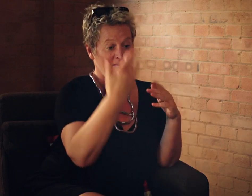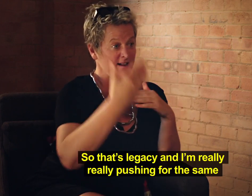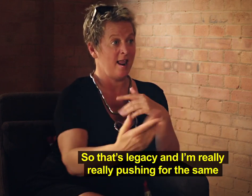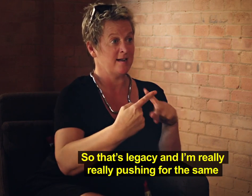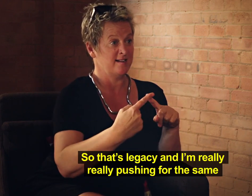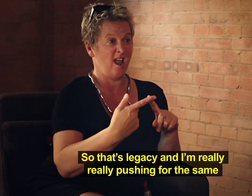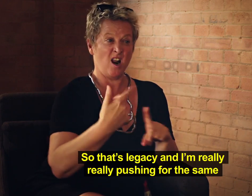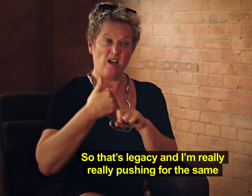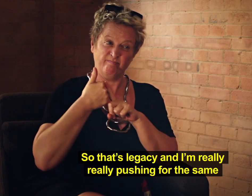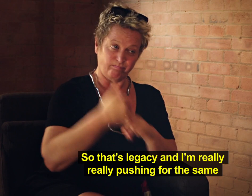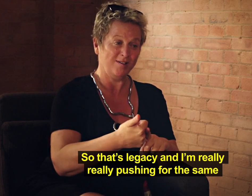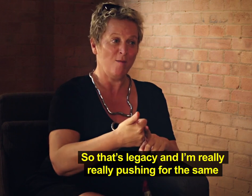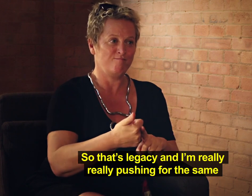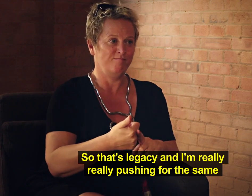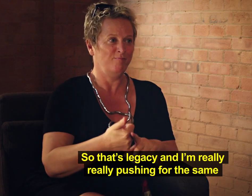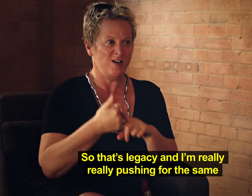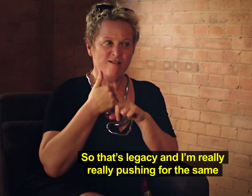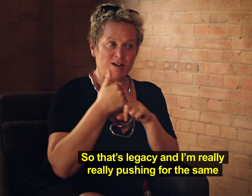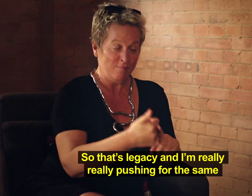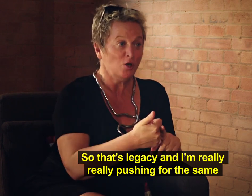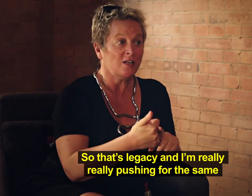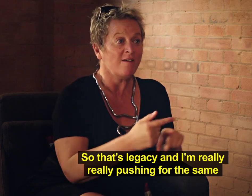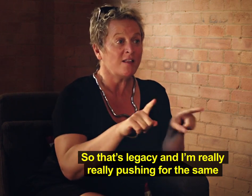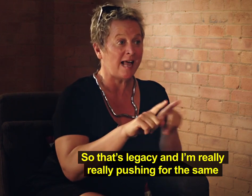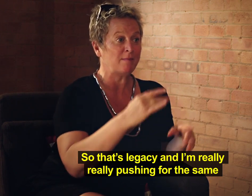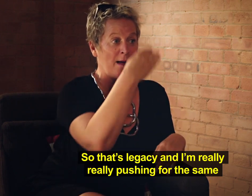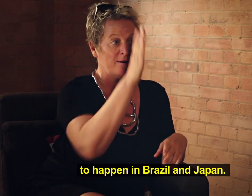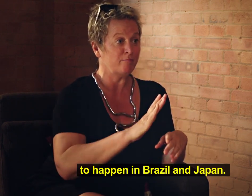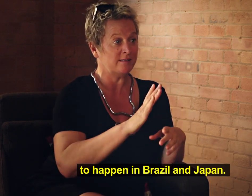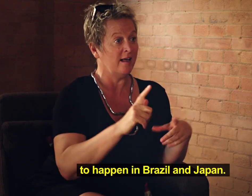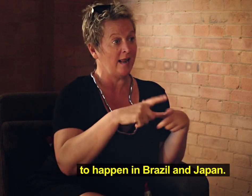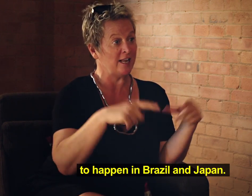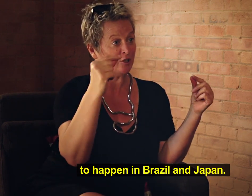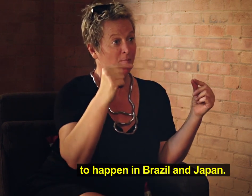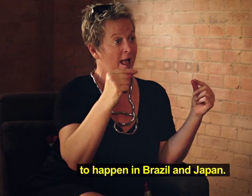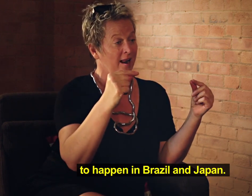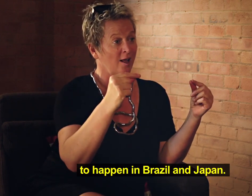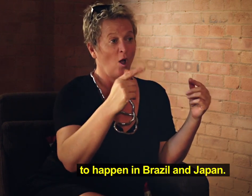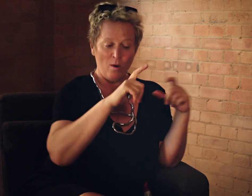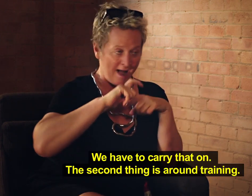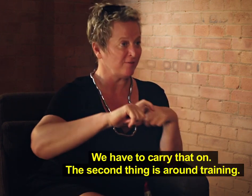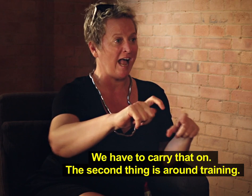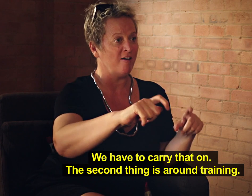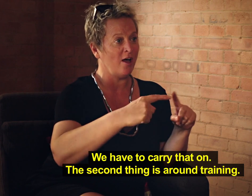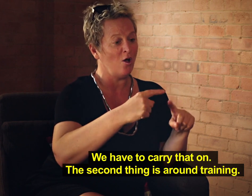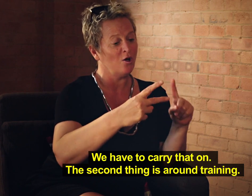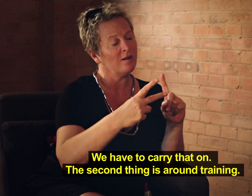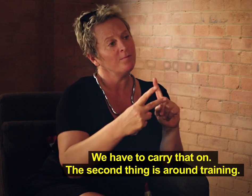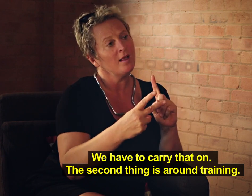that's legacy, and I'm really, really pushing for the same to happen in Brazil and in Japan. We have to carry that on.